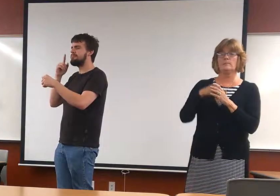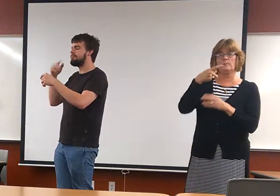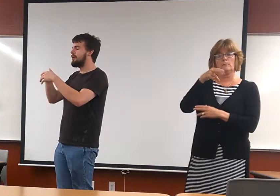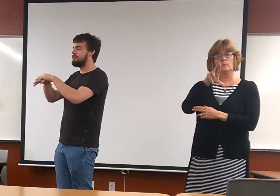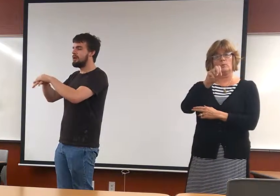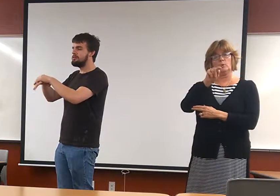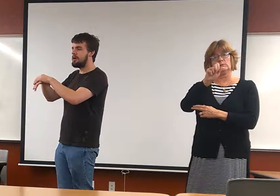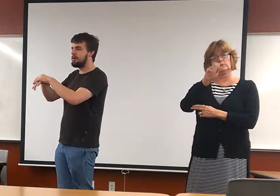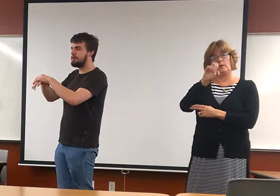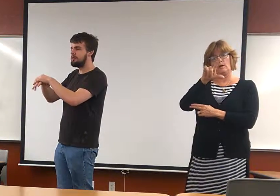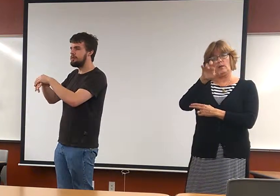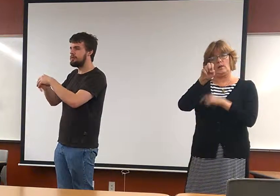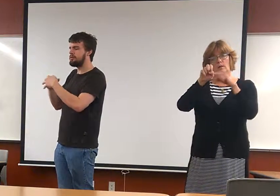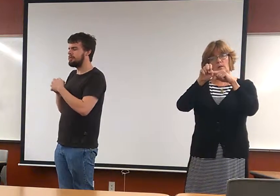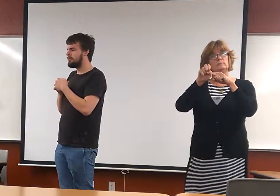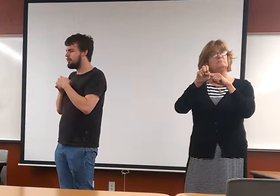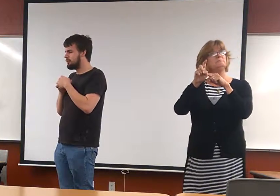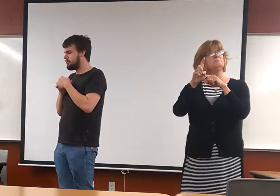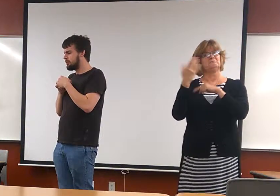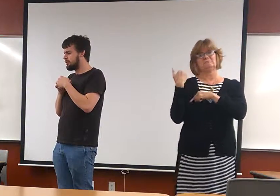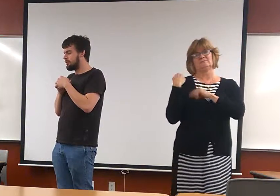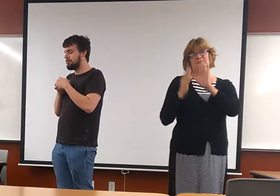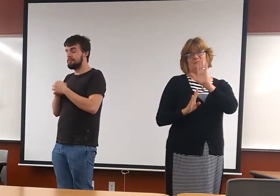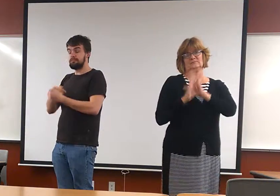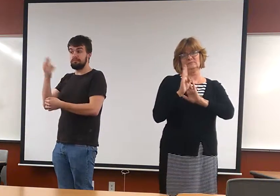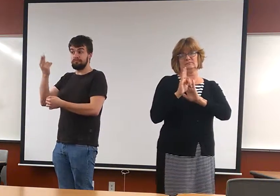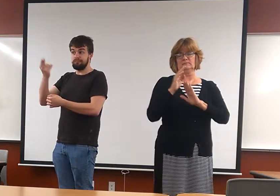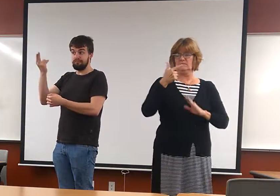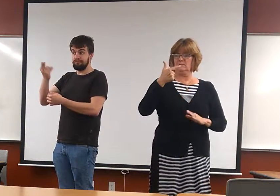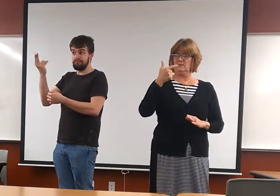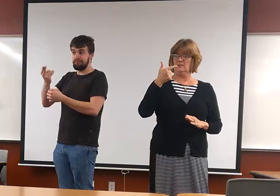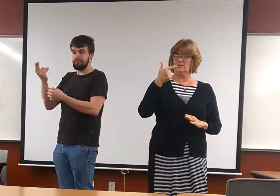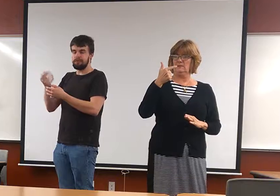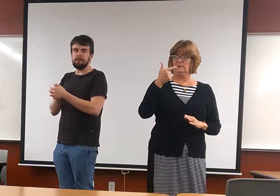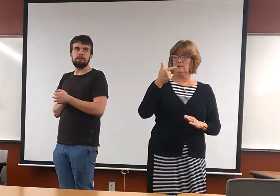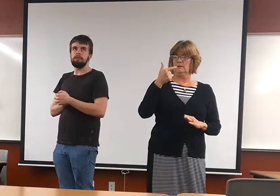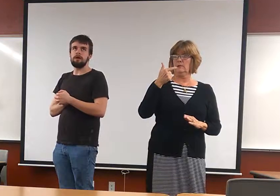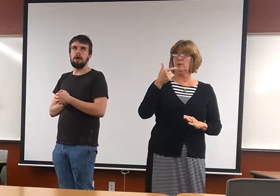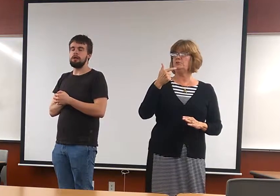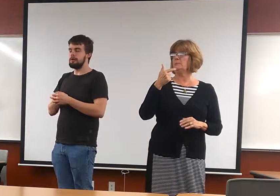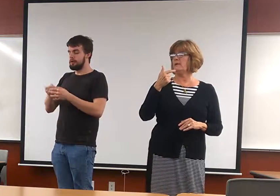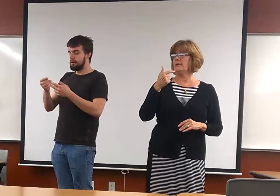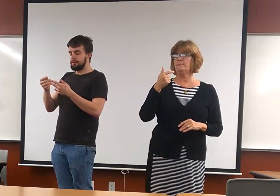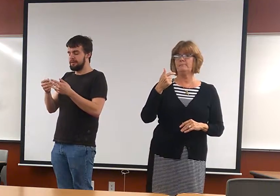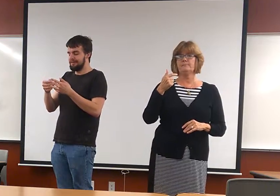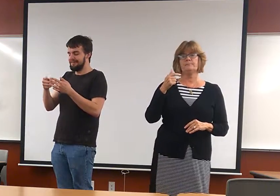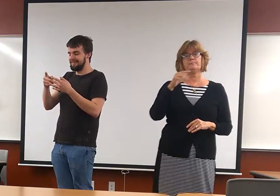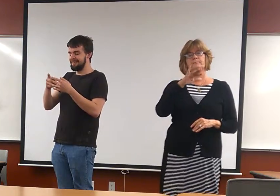Pro-tactile interpreting was developed by Jelica Nicusio and Could you spell that name?